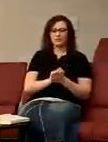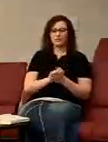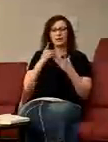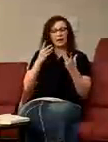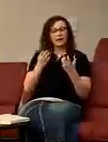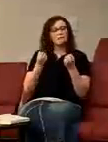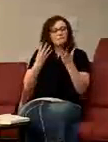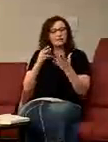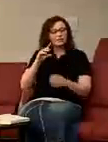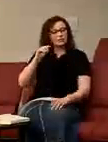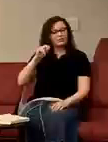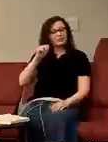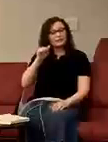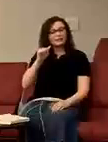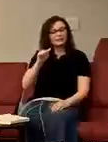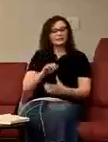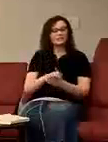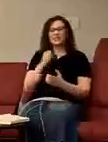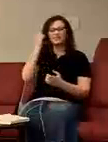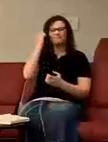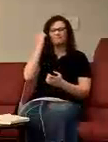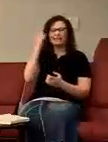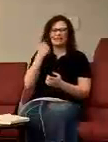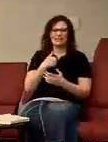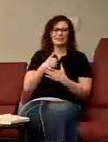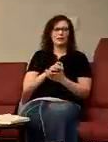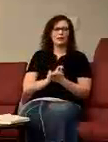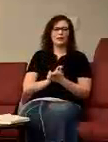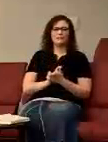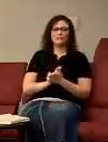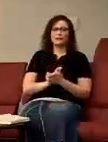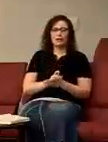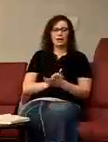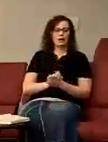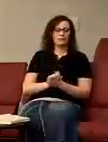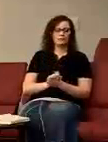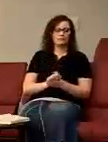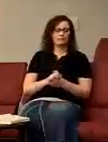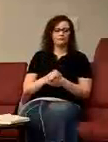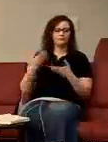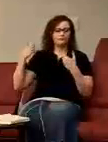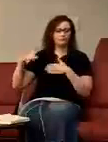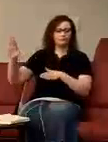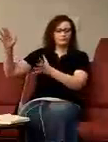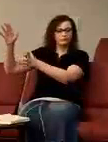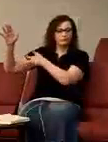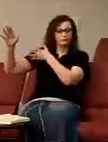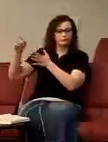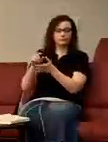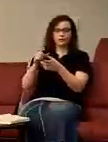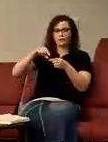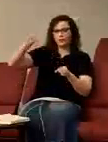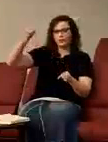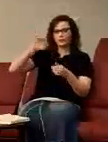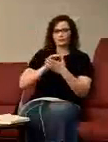even make sense to me, like feathers. Feathers are so complicated, really. They're so